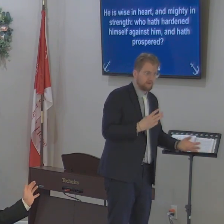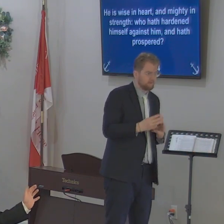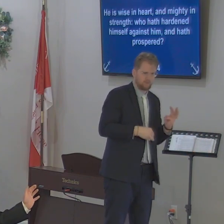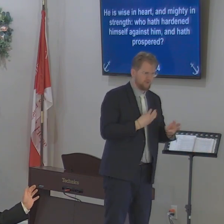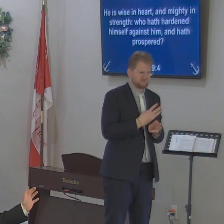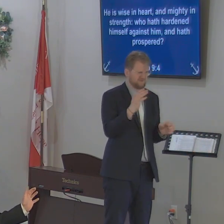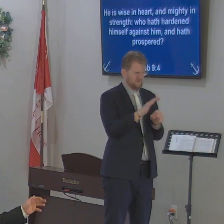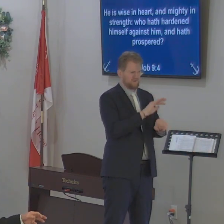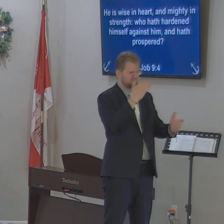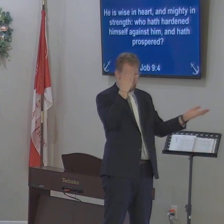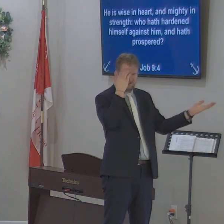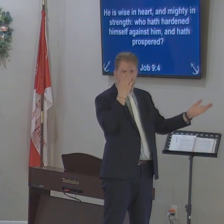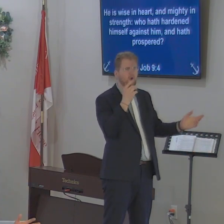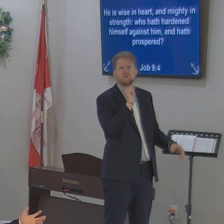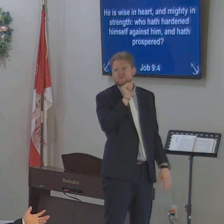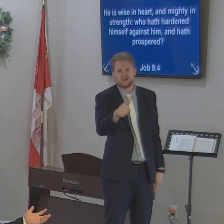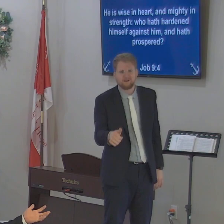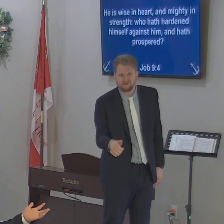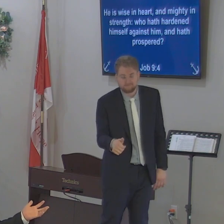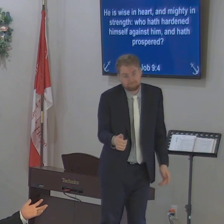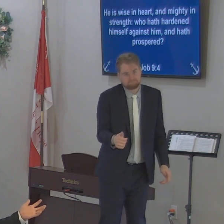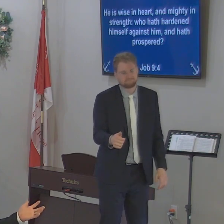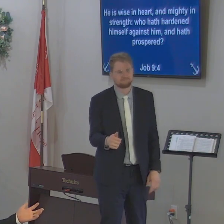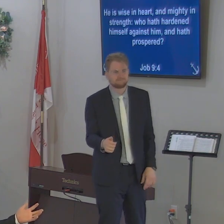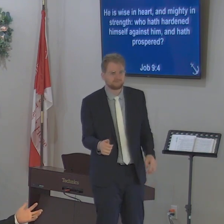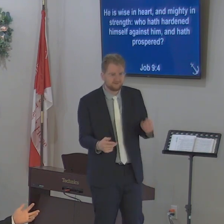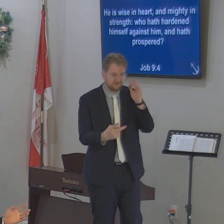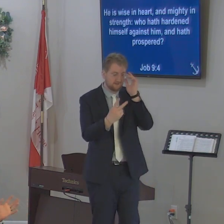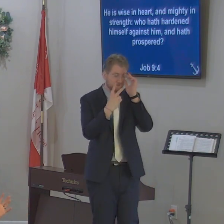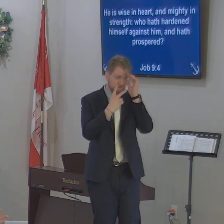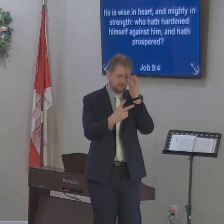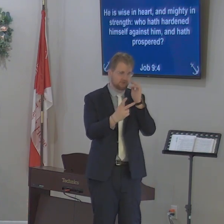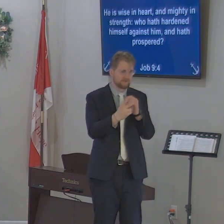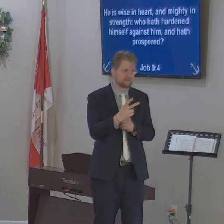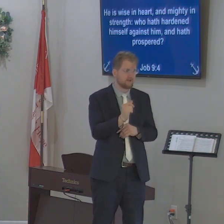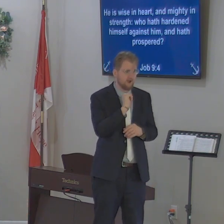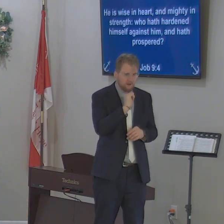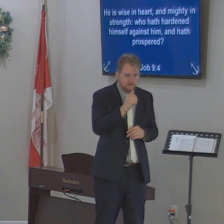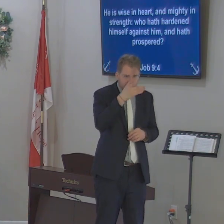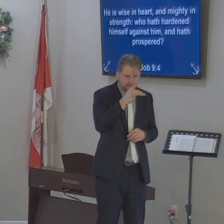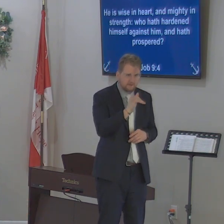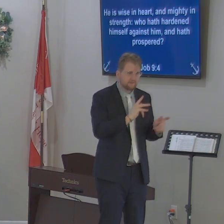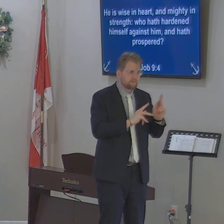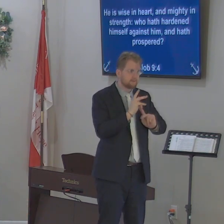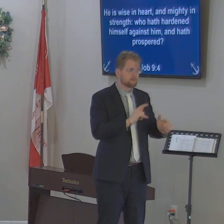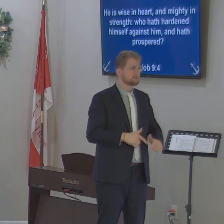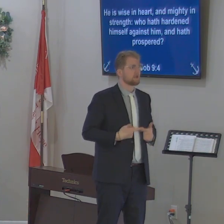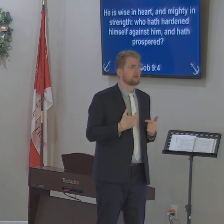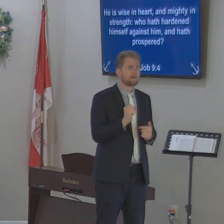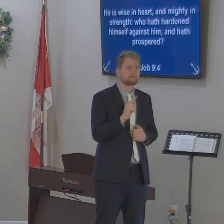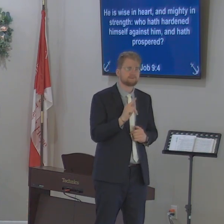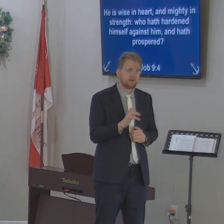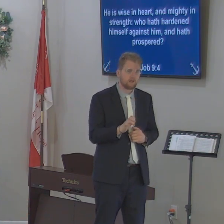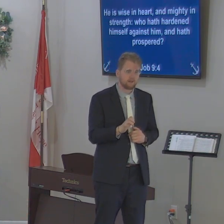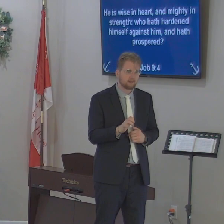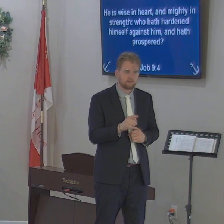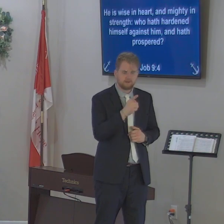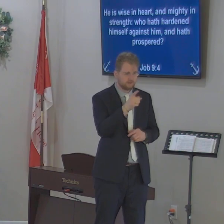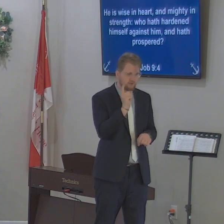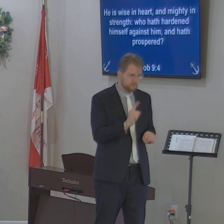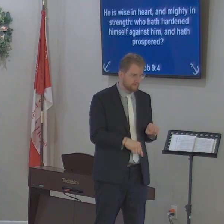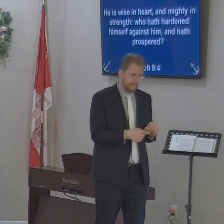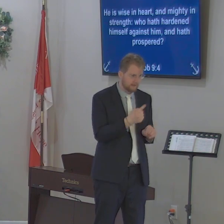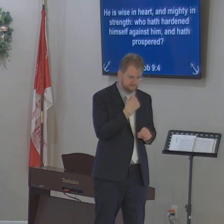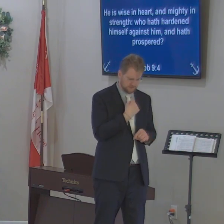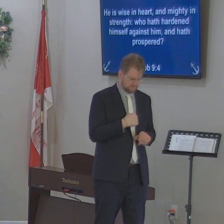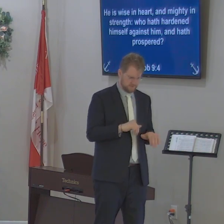it. He said, no, it's not. Look at the ungodly people's lifestyles. You can't tell me how to change my